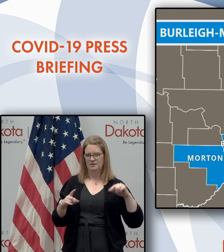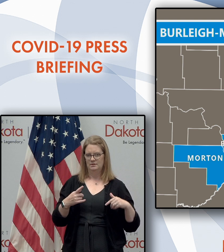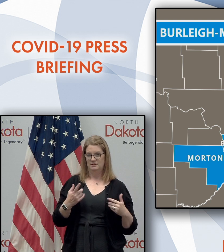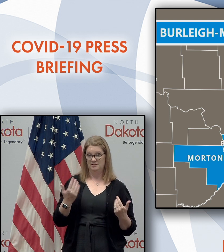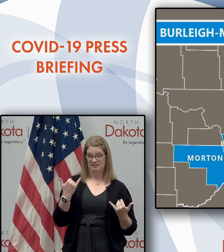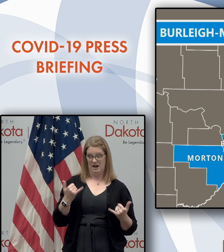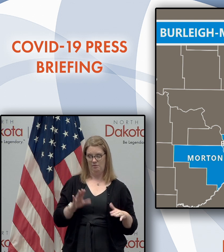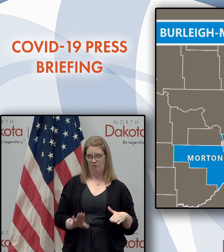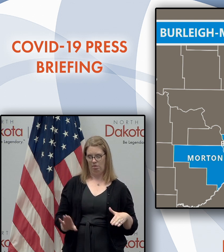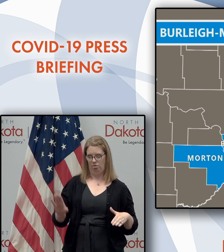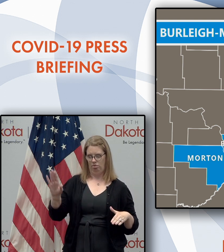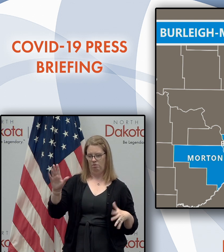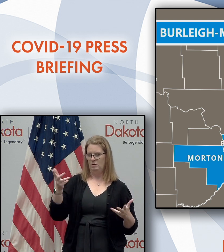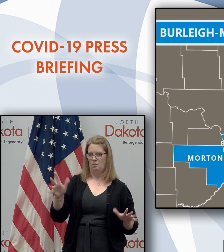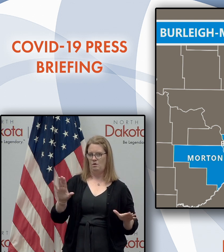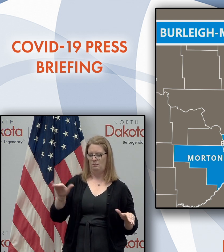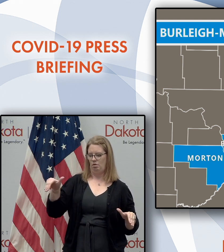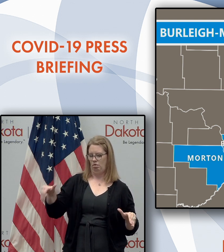state rate.